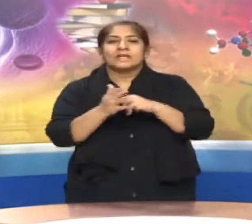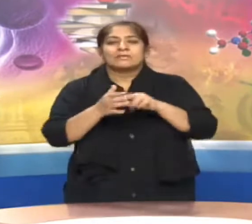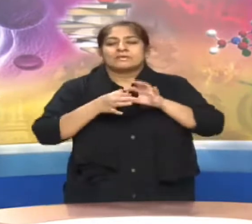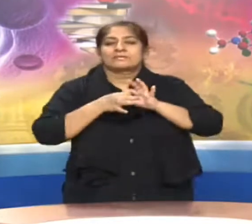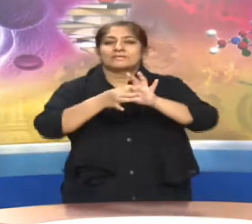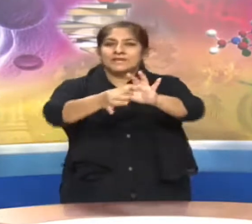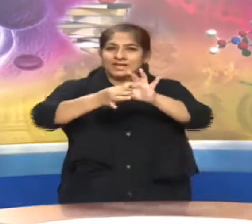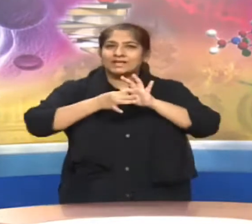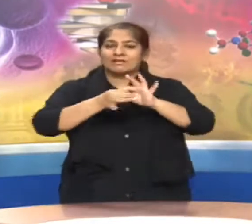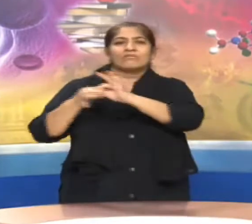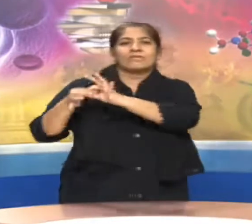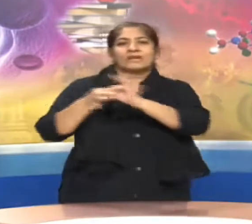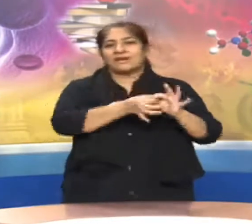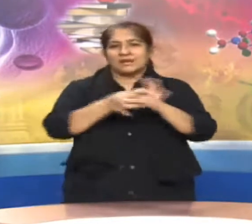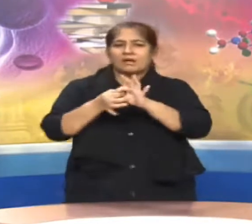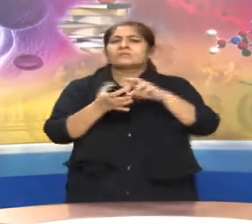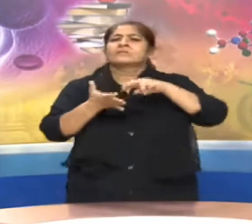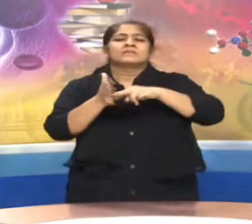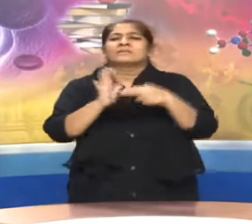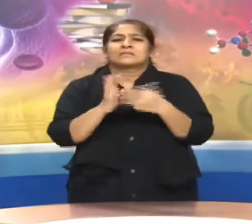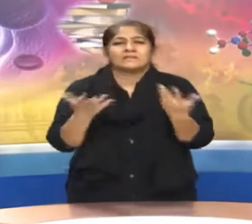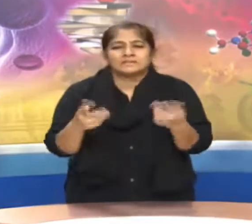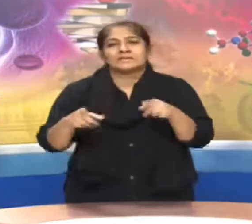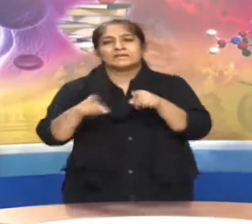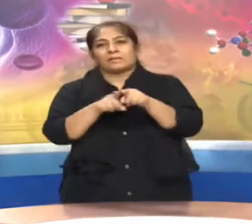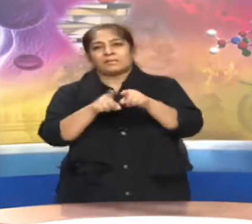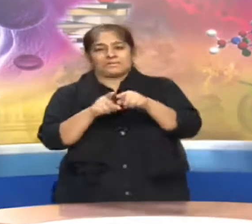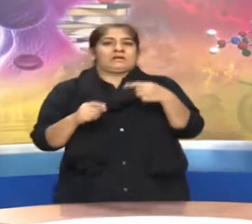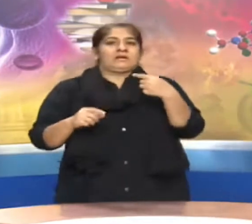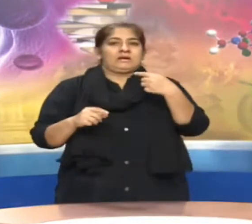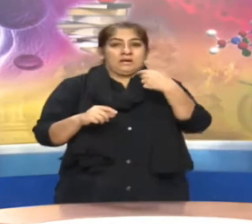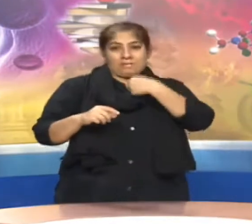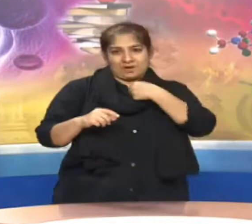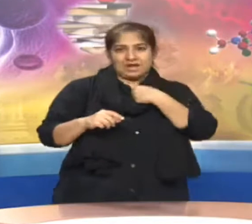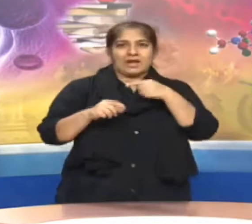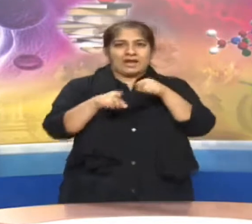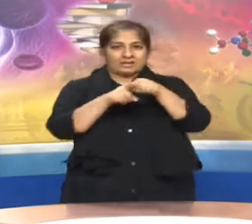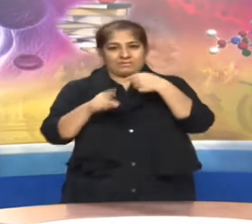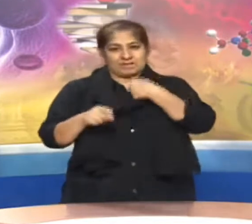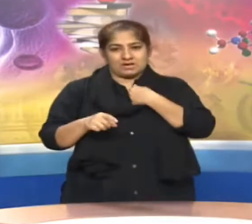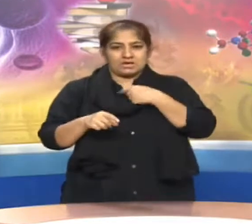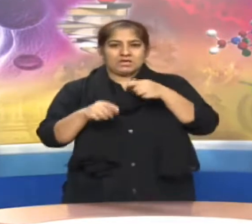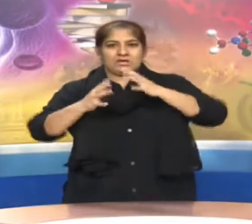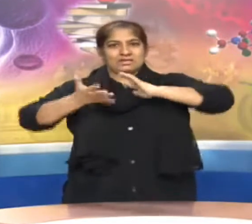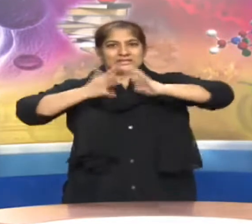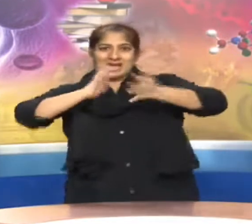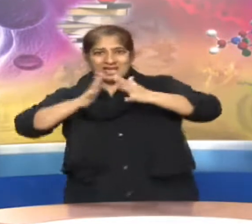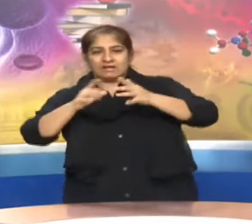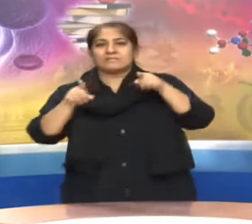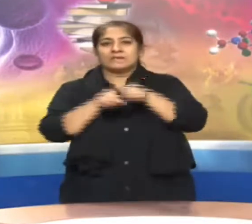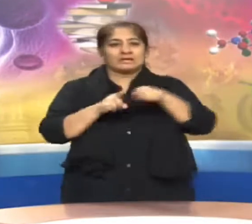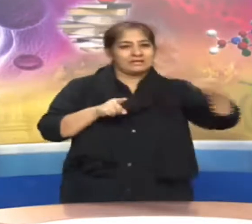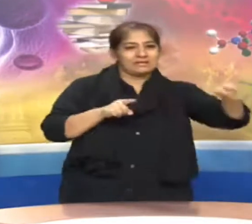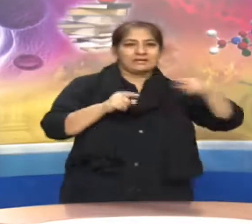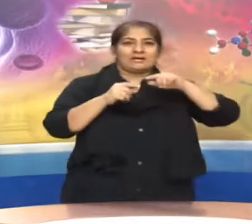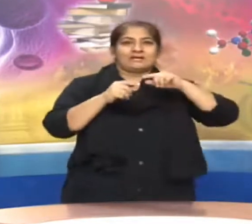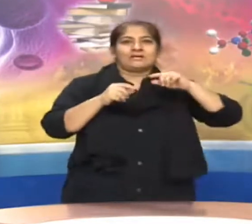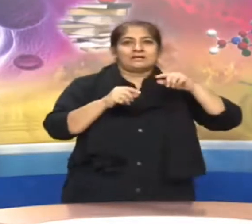Further, next point which is linked with all these above mentioned point is coordination. Just